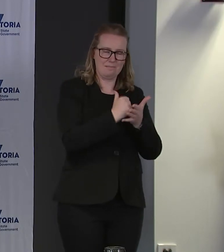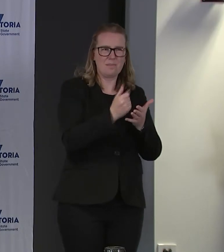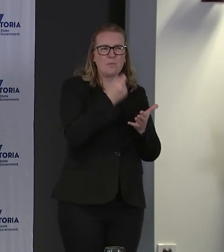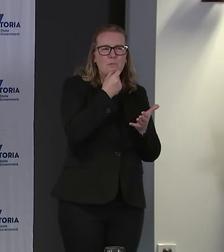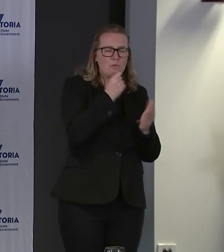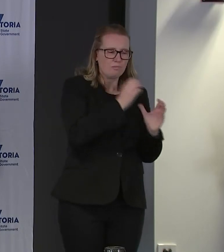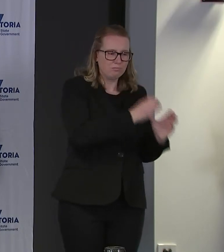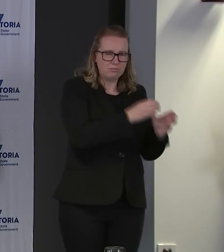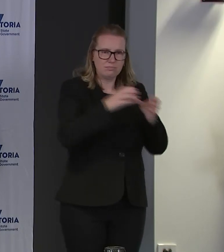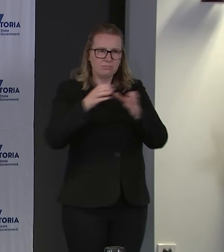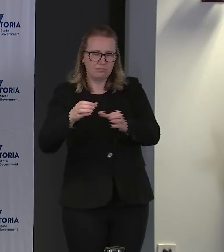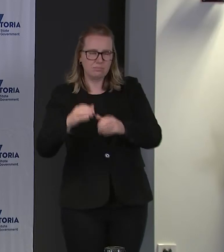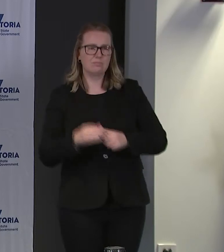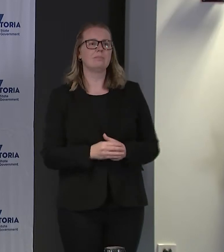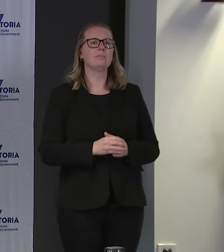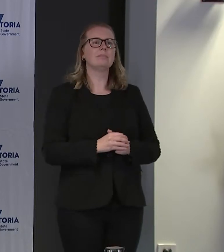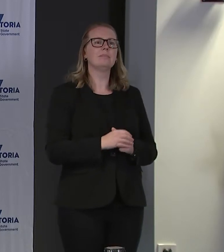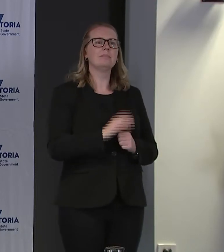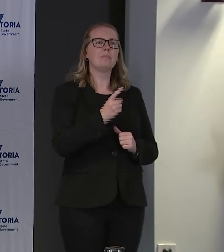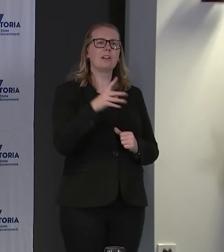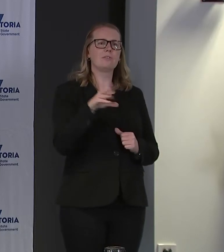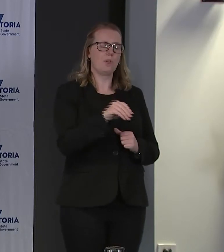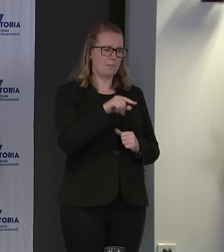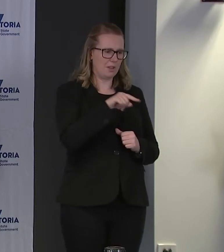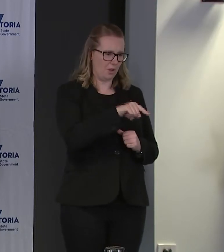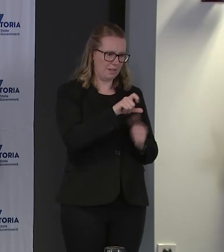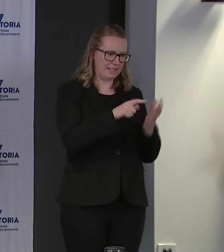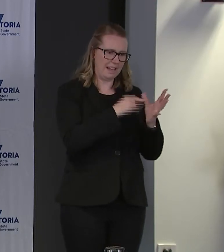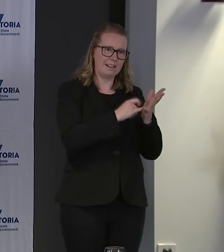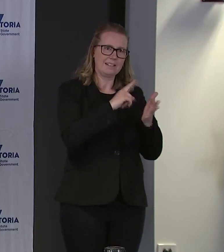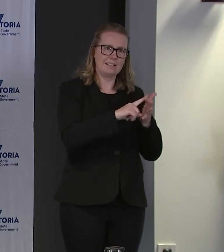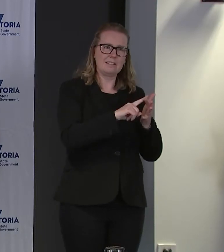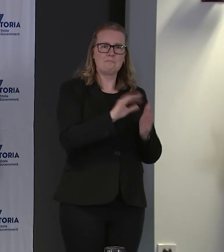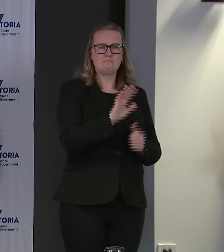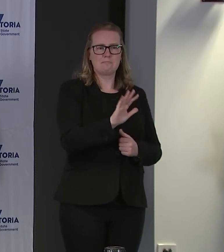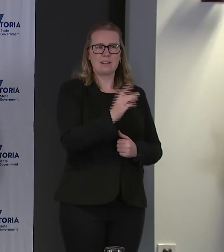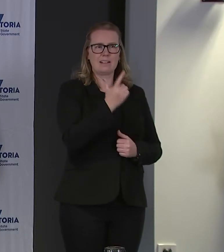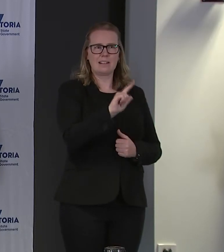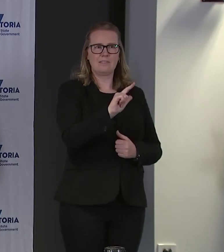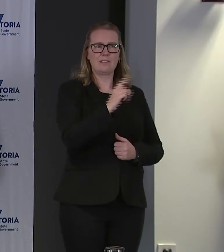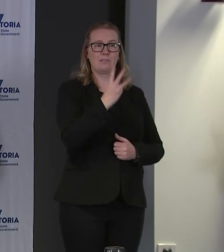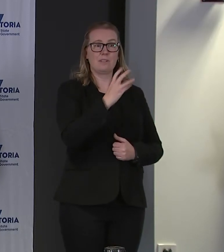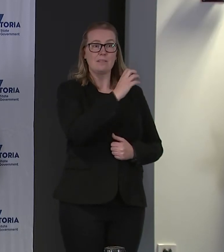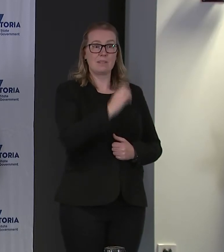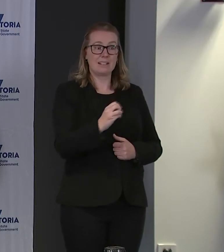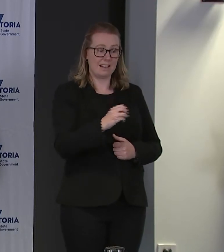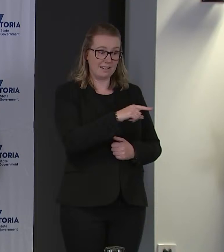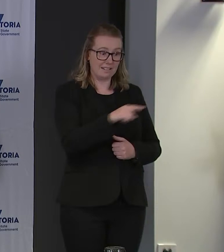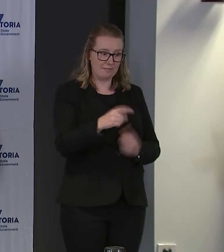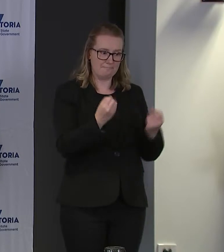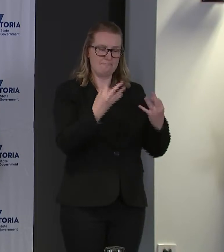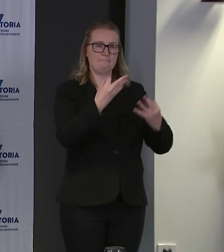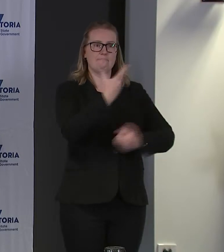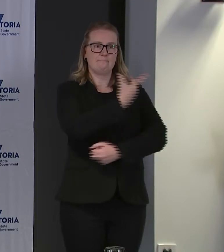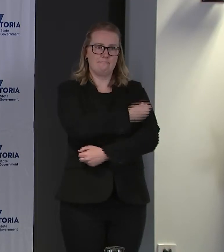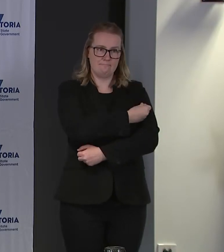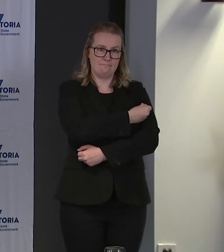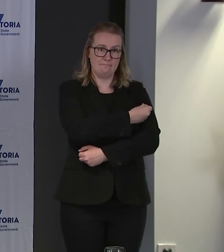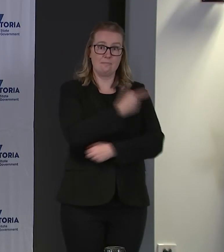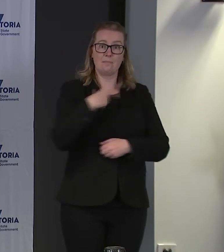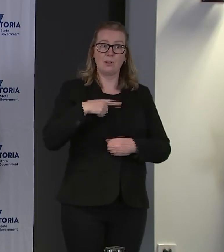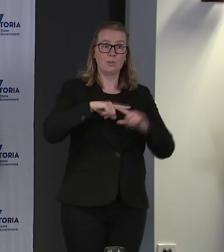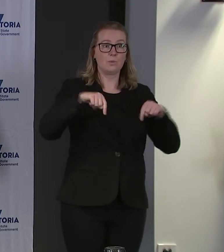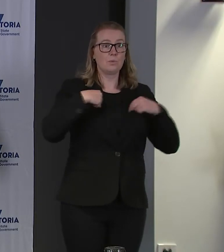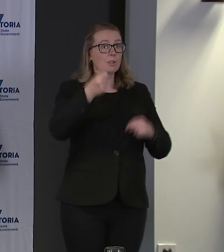However, reassuringly, that of those cases that are hospitalised, 73% of them are unvaccinated, because we know that vaccination does